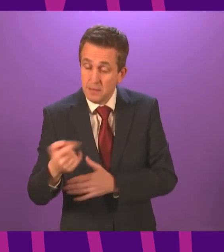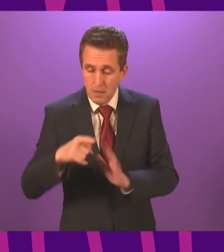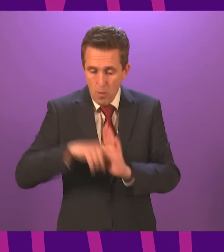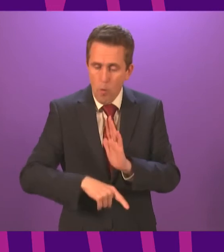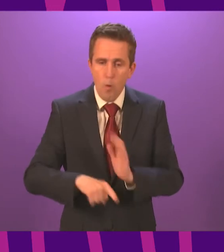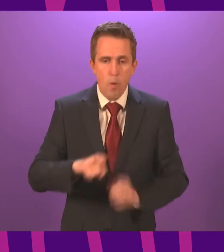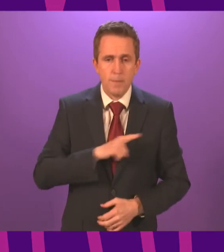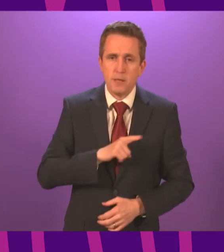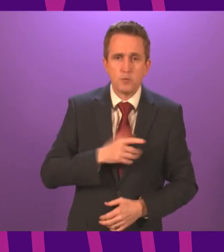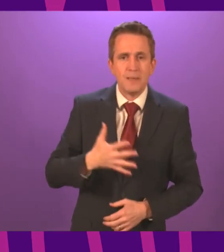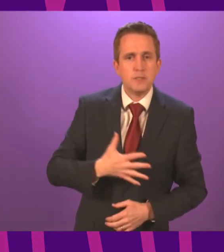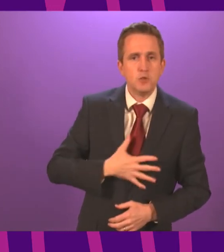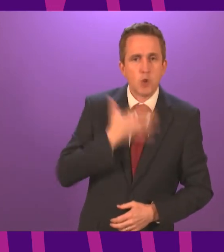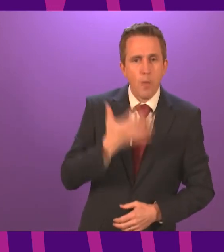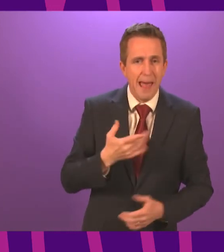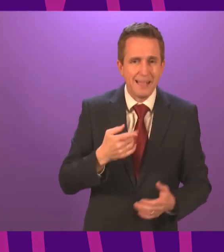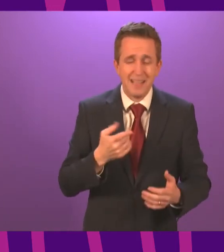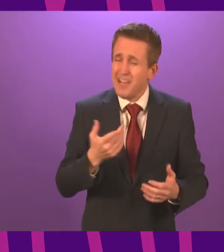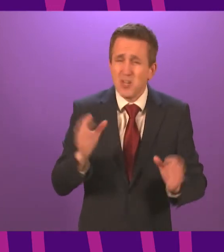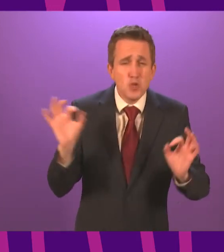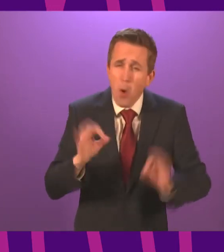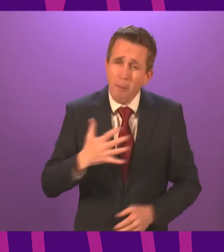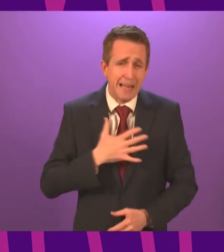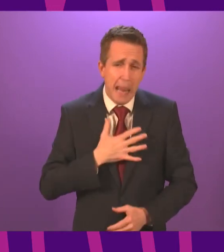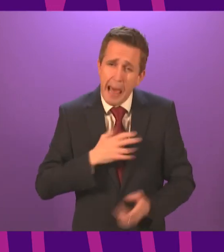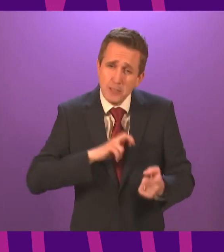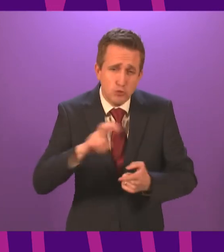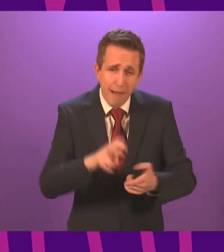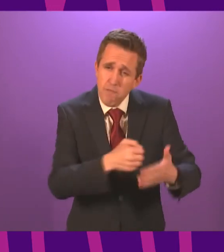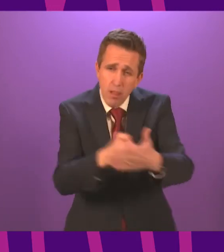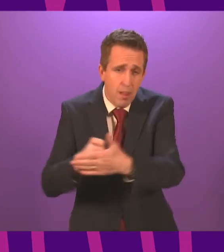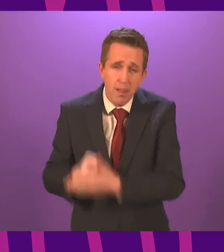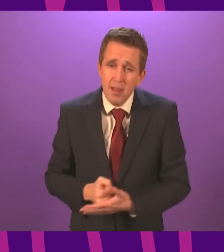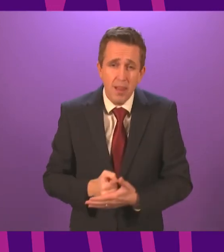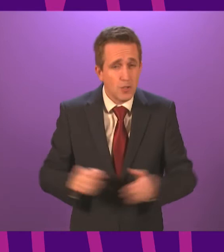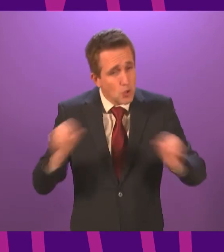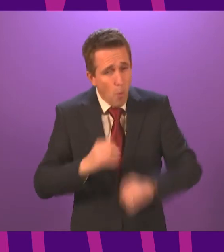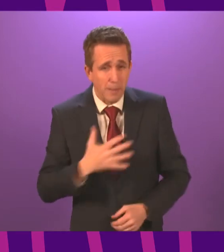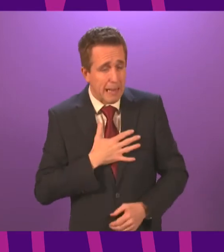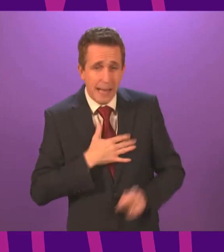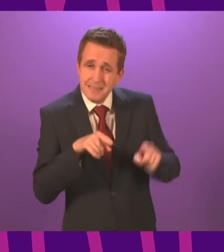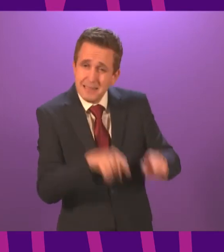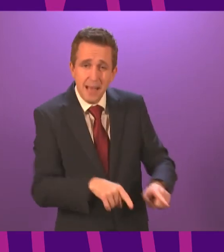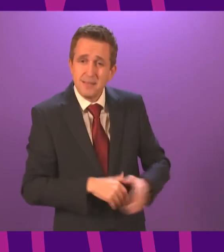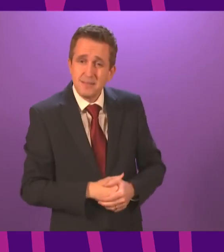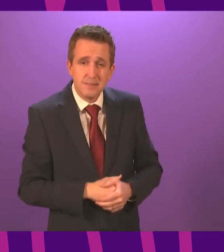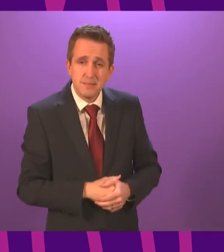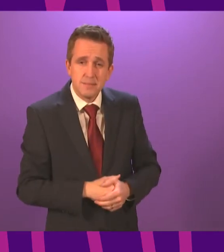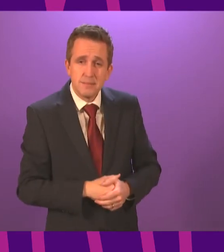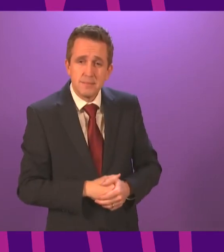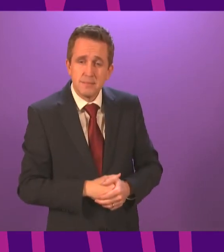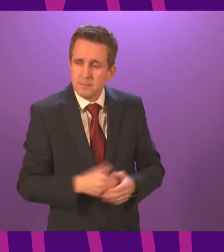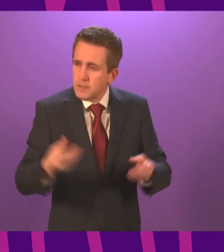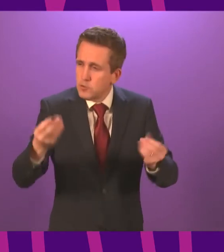don't like the regulations. None of us like this. Nobody likes this. There have been moments when the